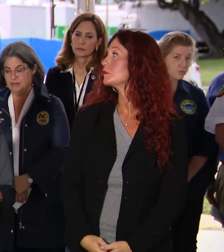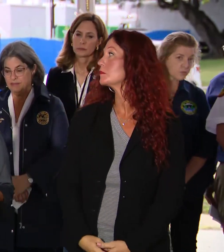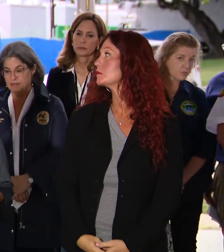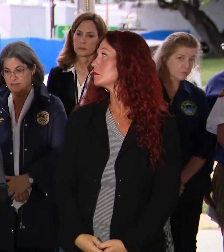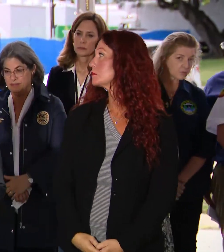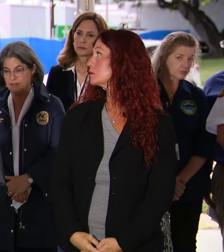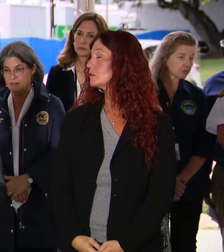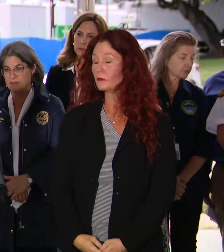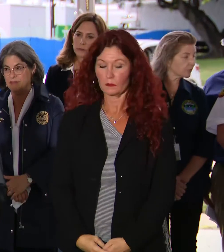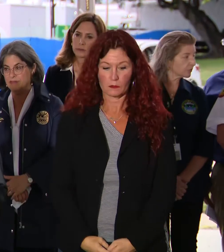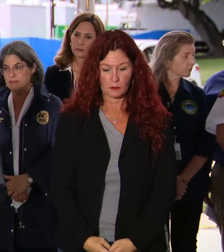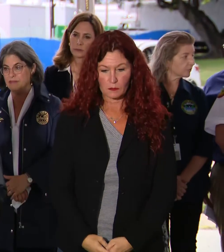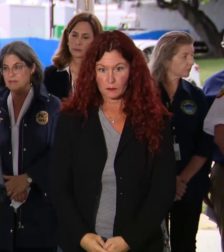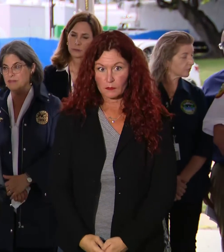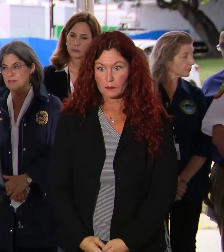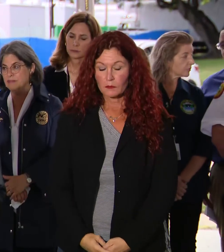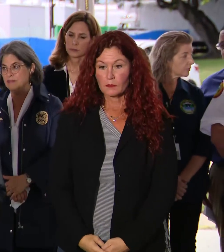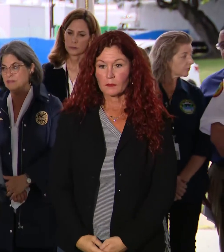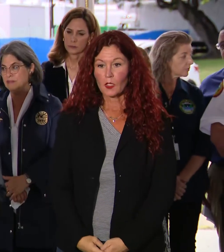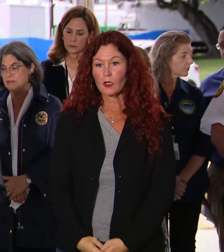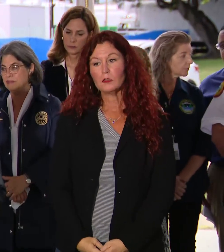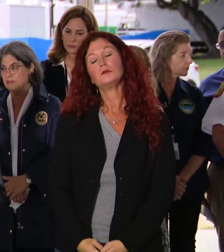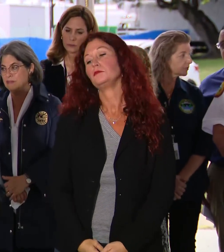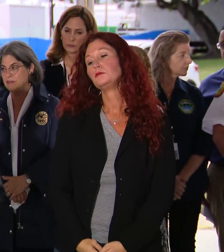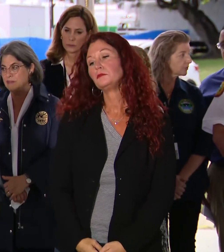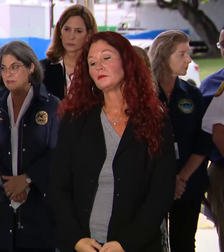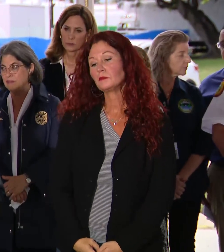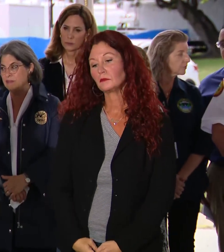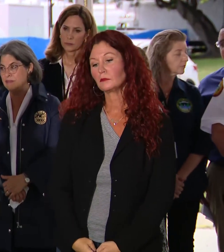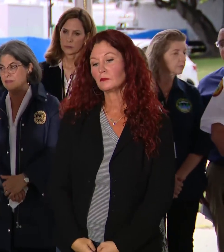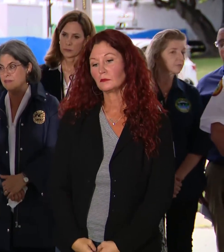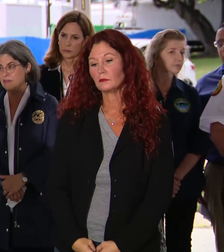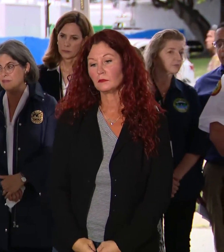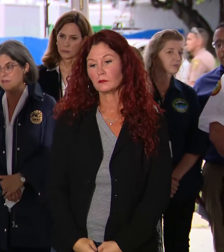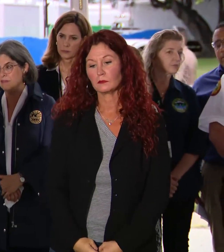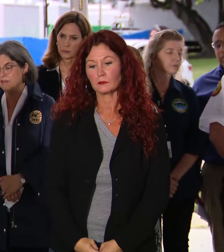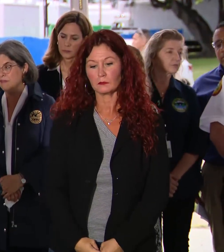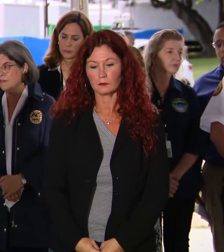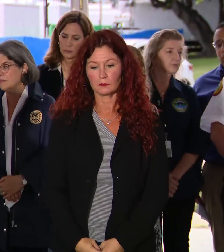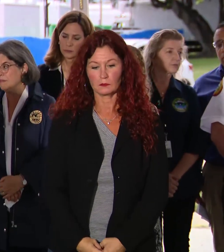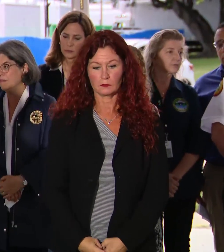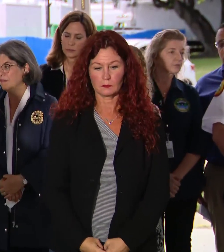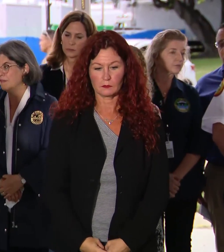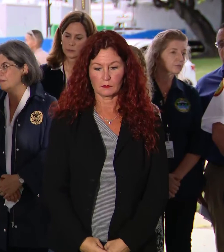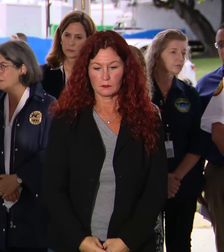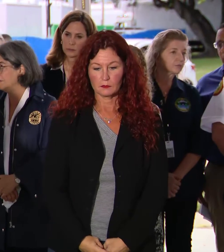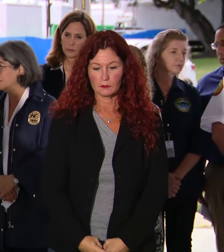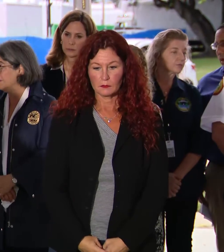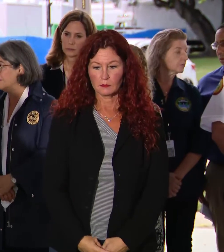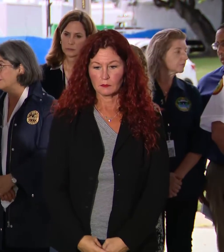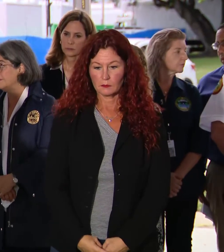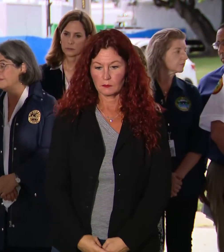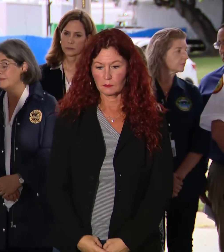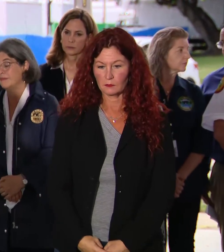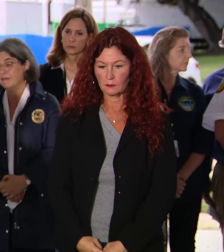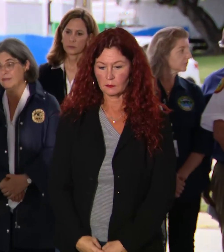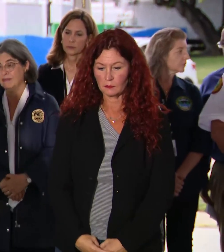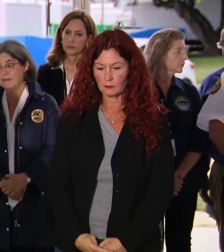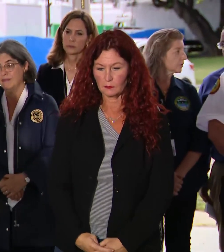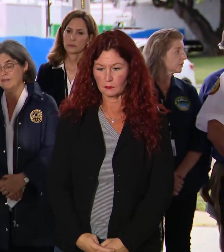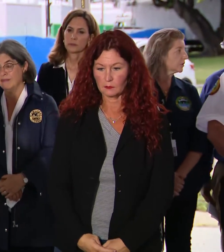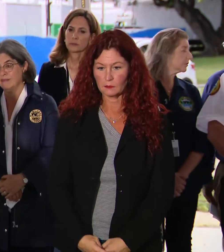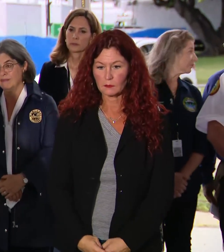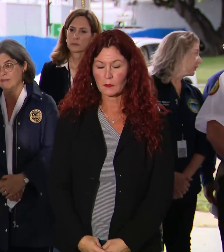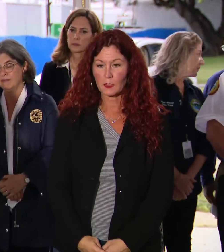Muy buenas noches. En este momento, la Oficina de Manejo de Emergencia del Condado está monitoreando de cerca la tormenta tropical Elsa,